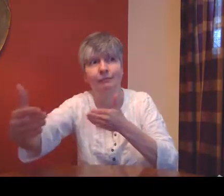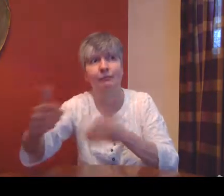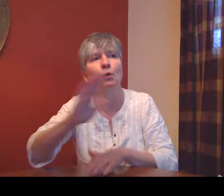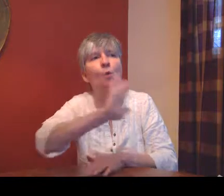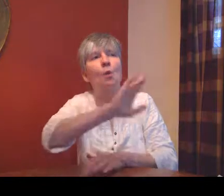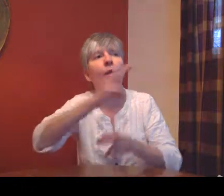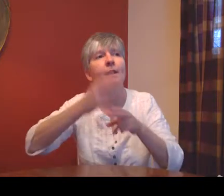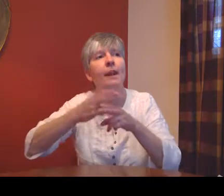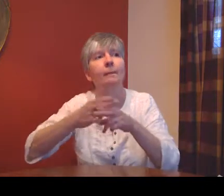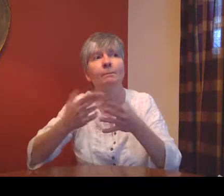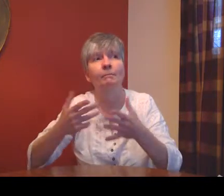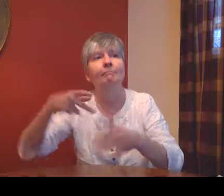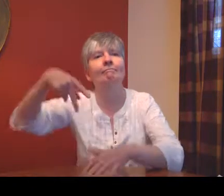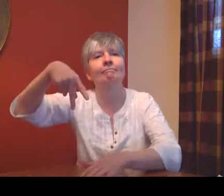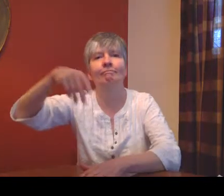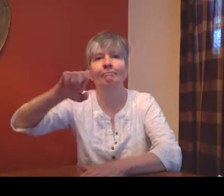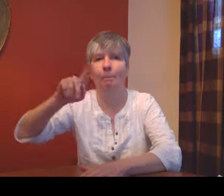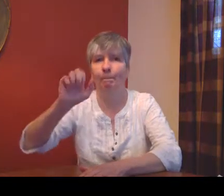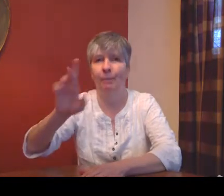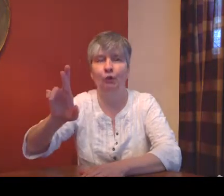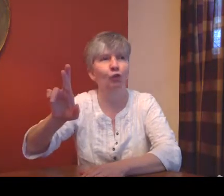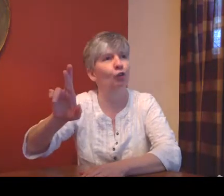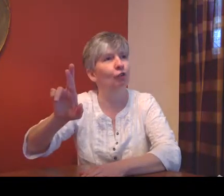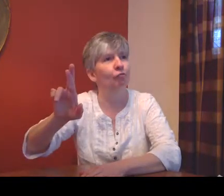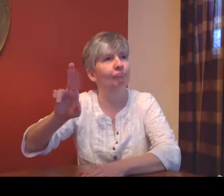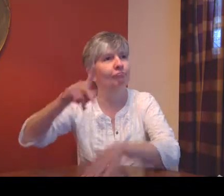on, your name is Peter."